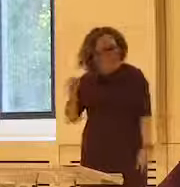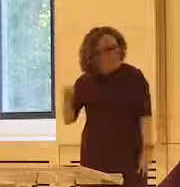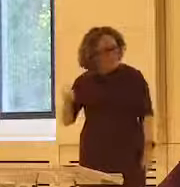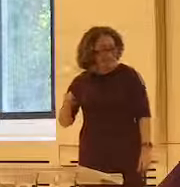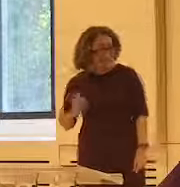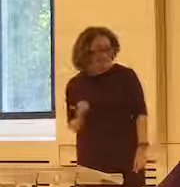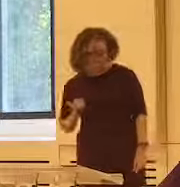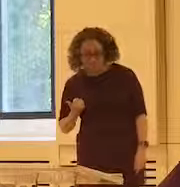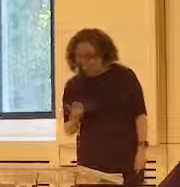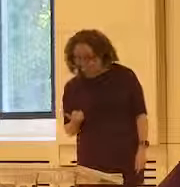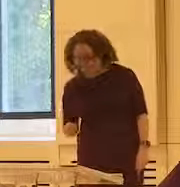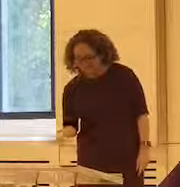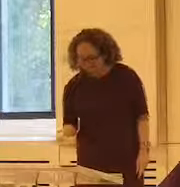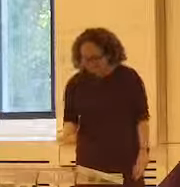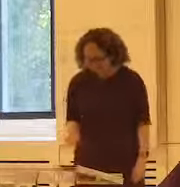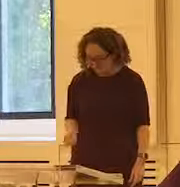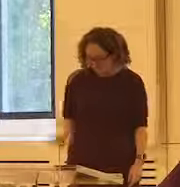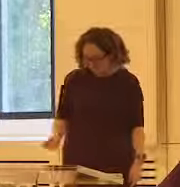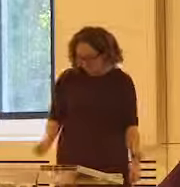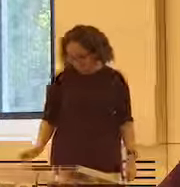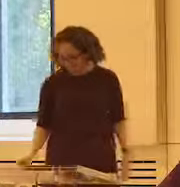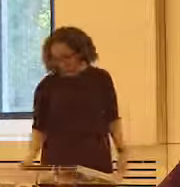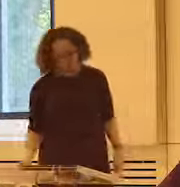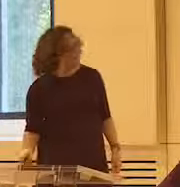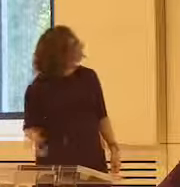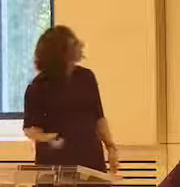That's okay, but we do need to talk about that.